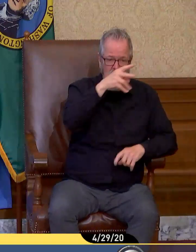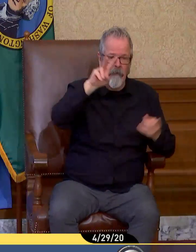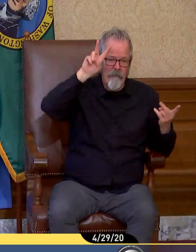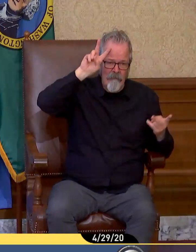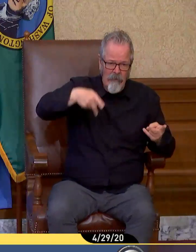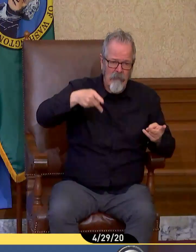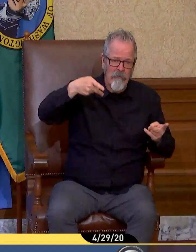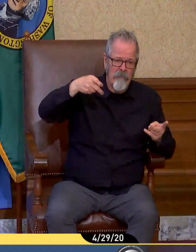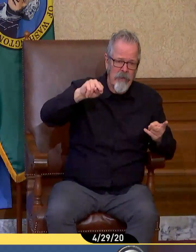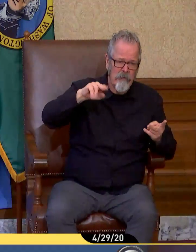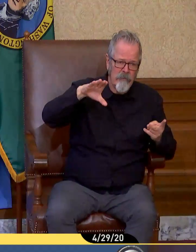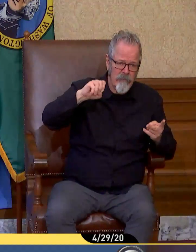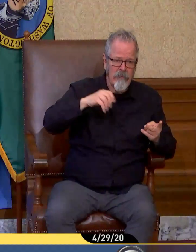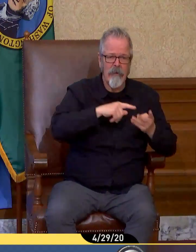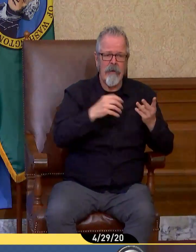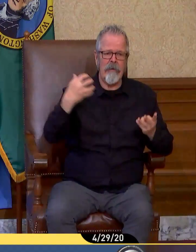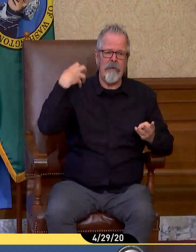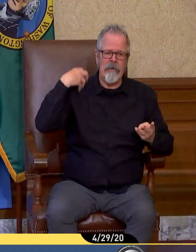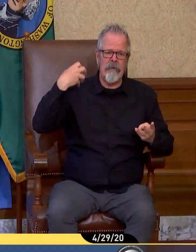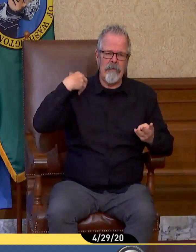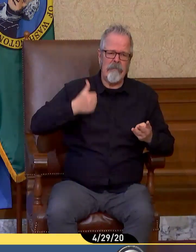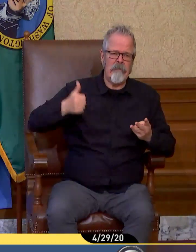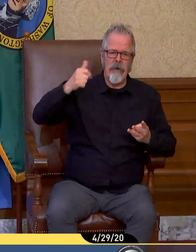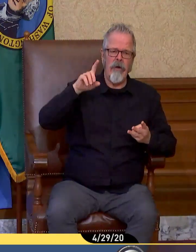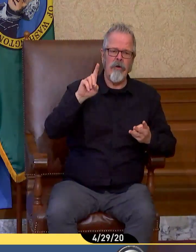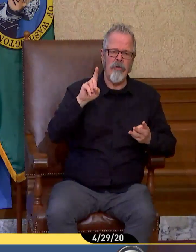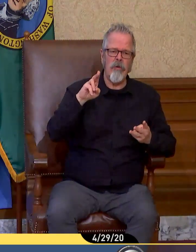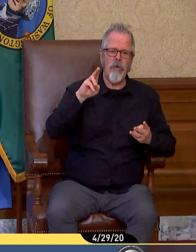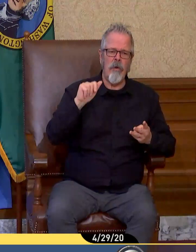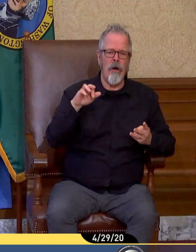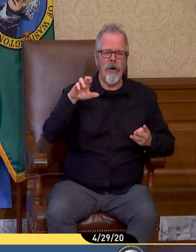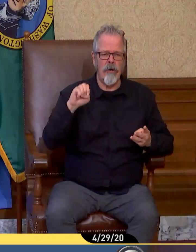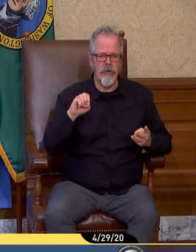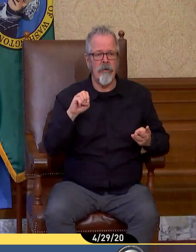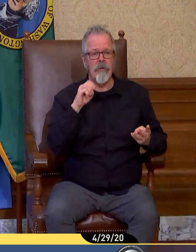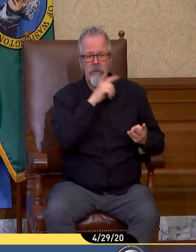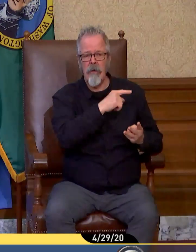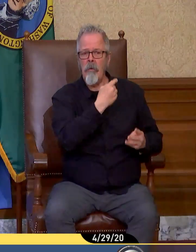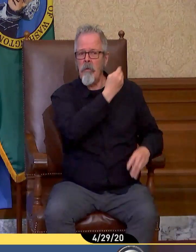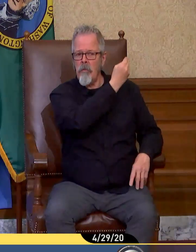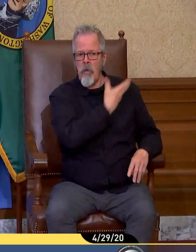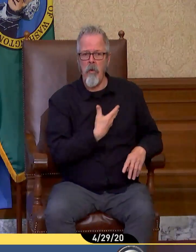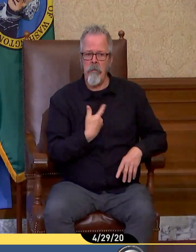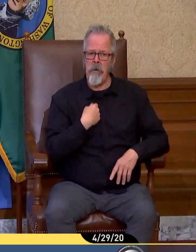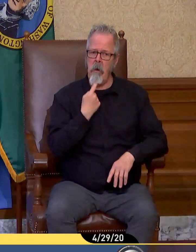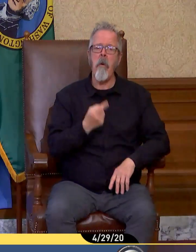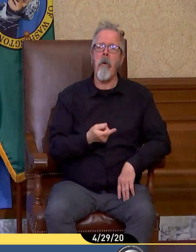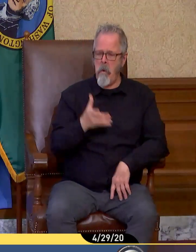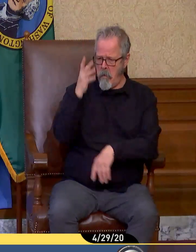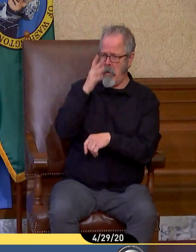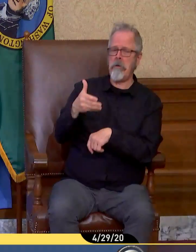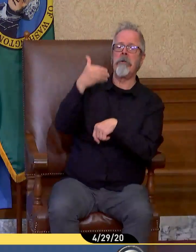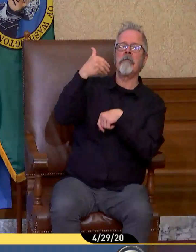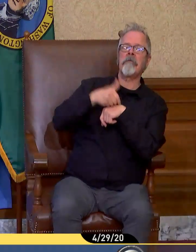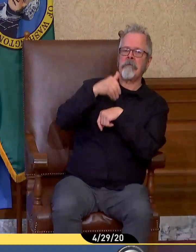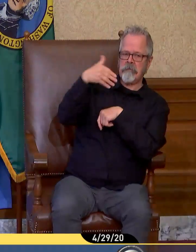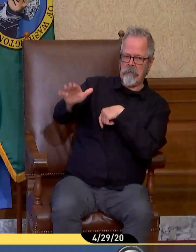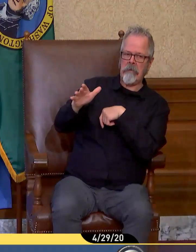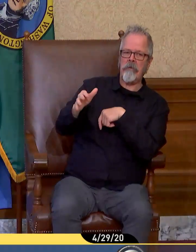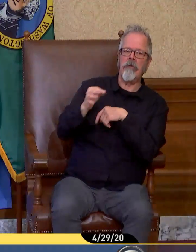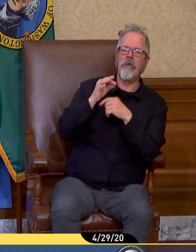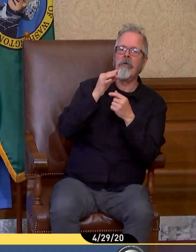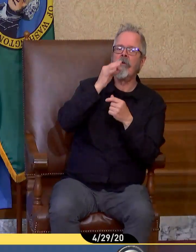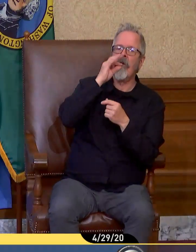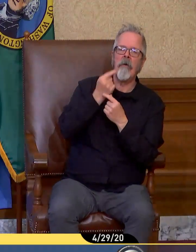this process, and he told me flat that we would have enough of our swabs to quadruple our current